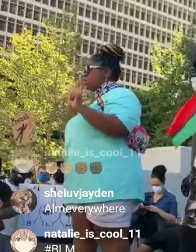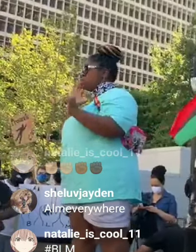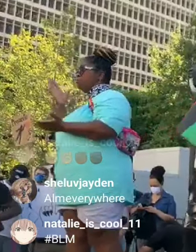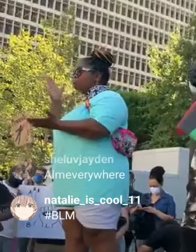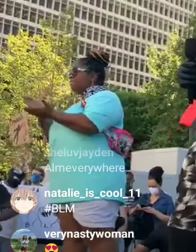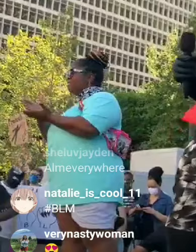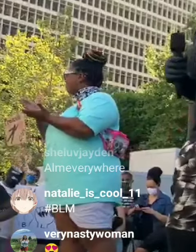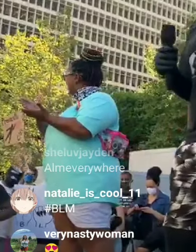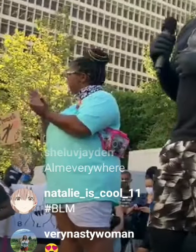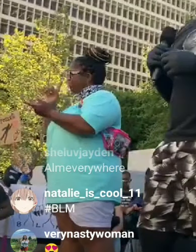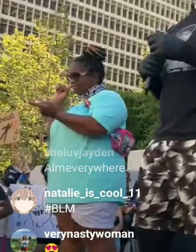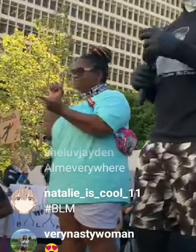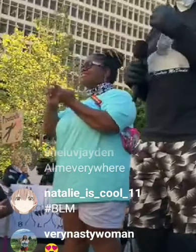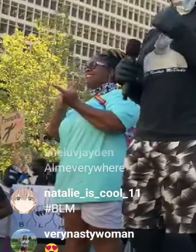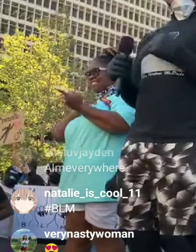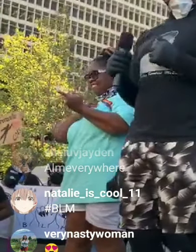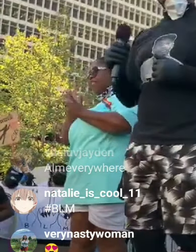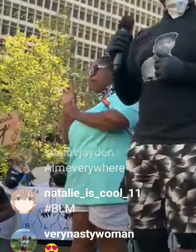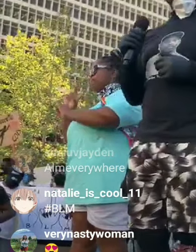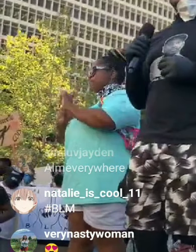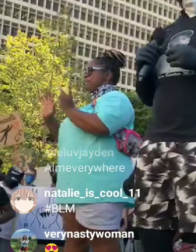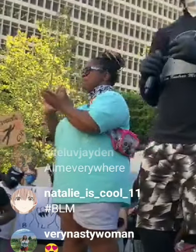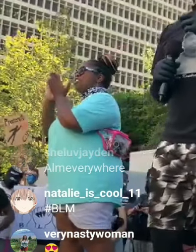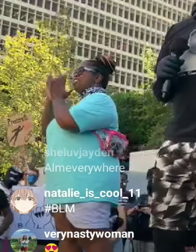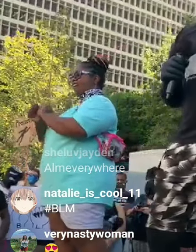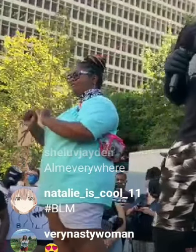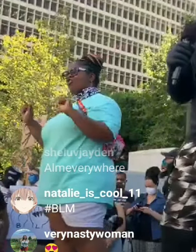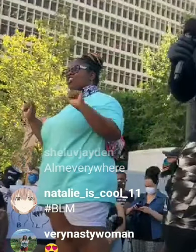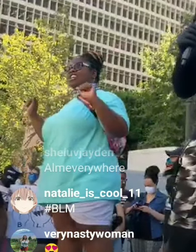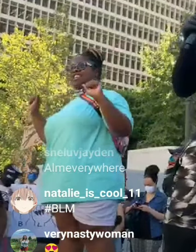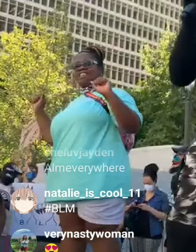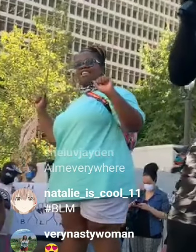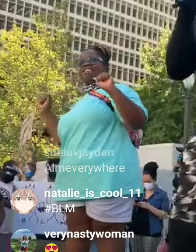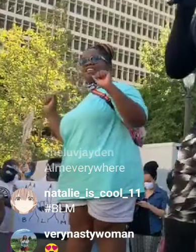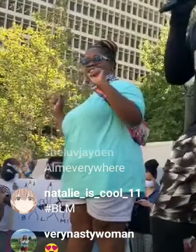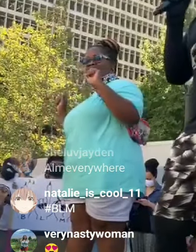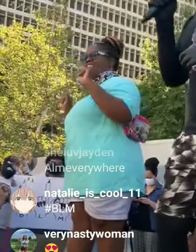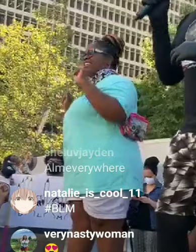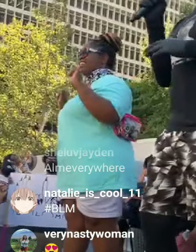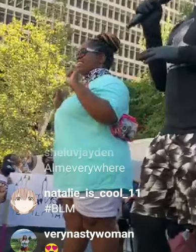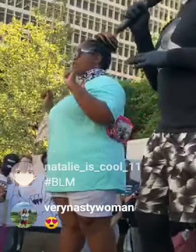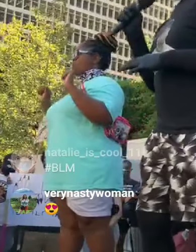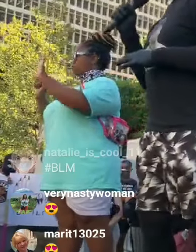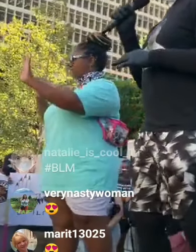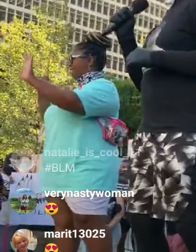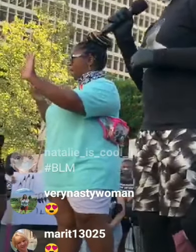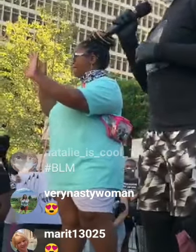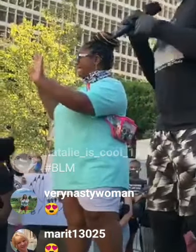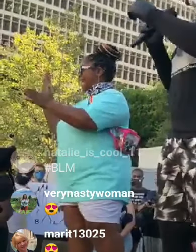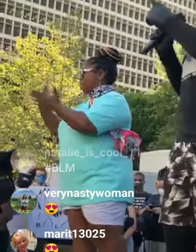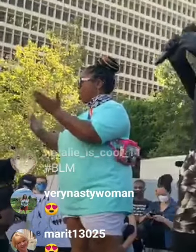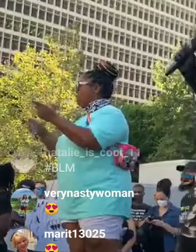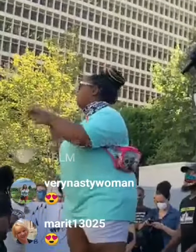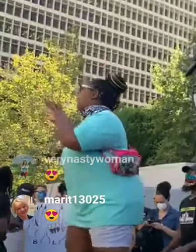We ain't gonna stop, the people are free. Gonna stop, the people